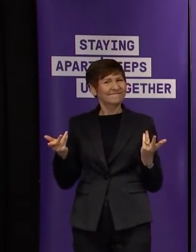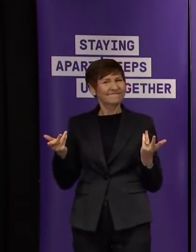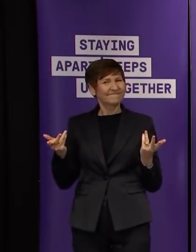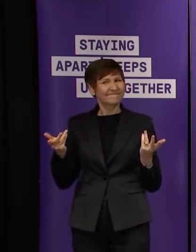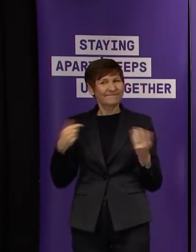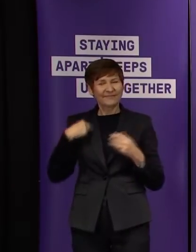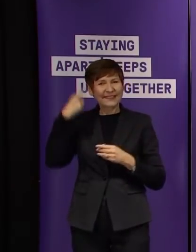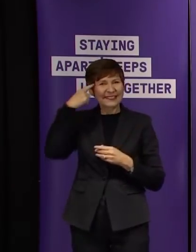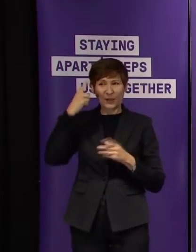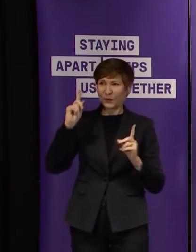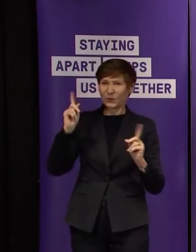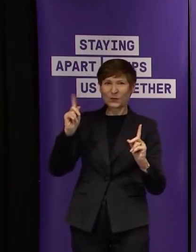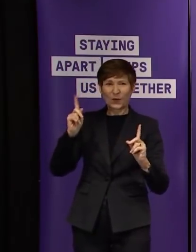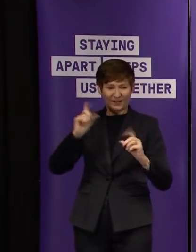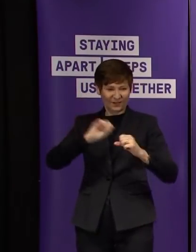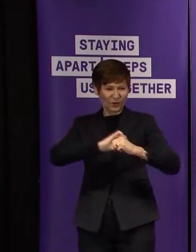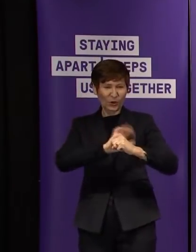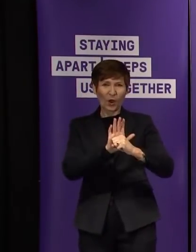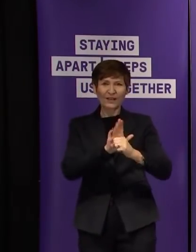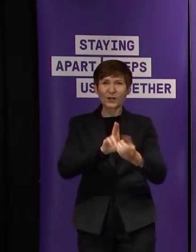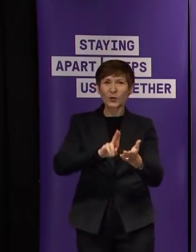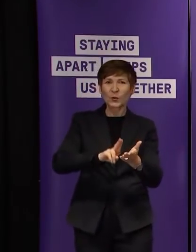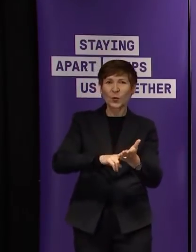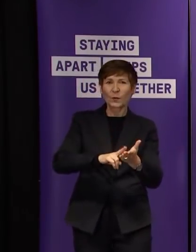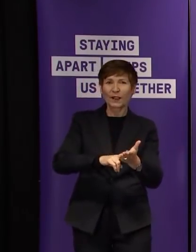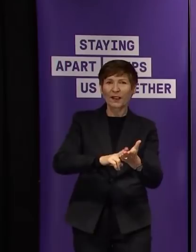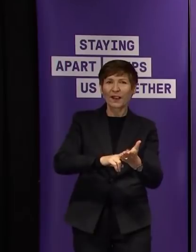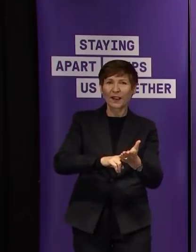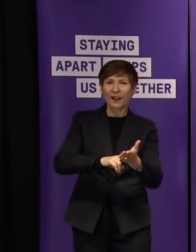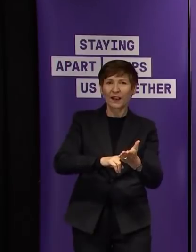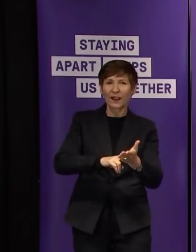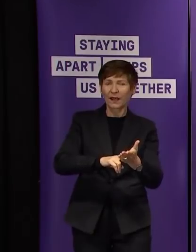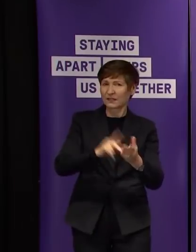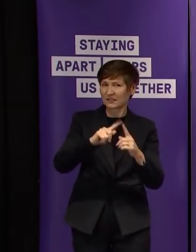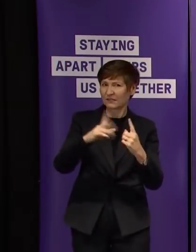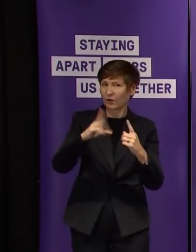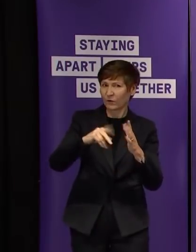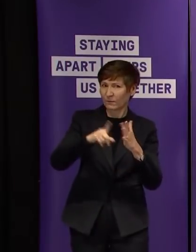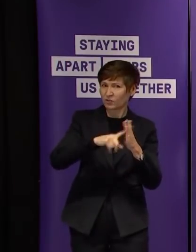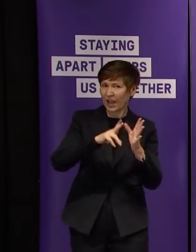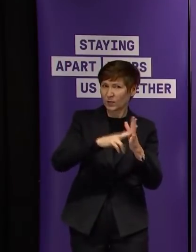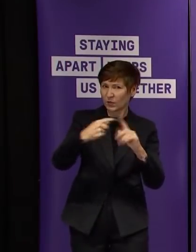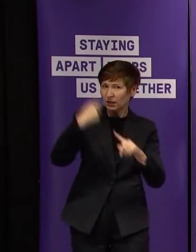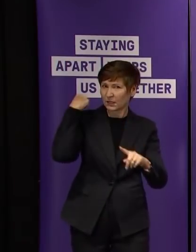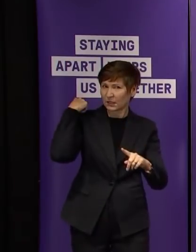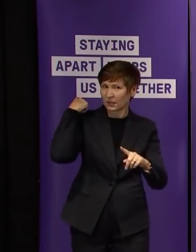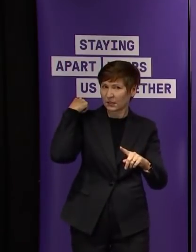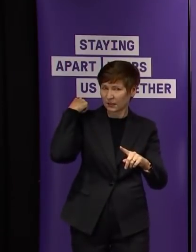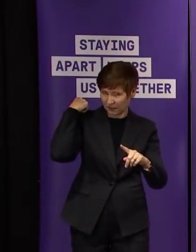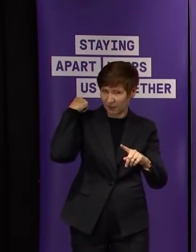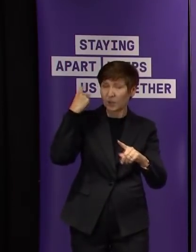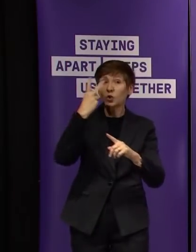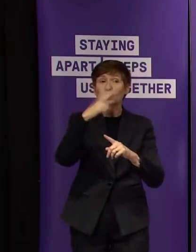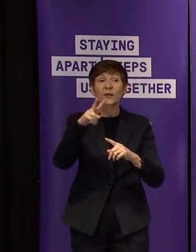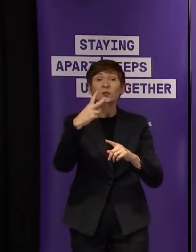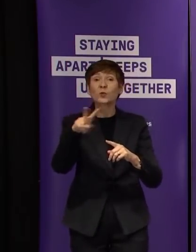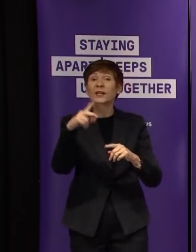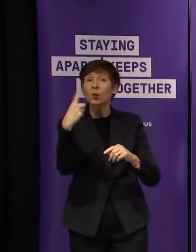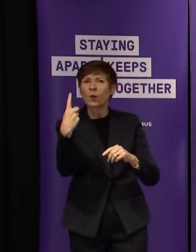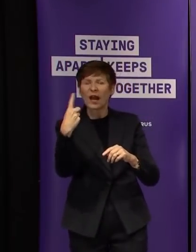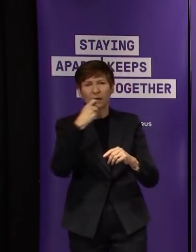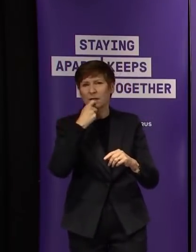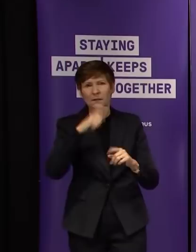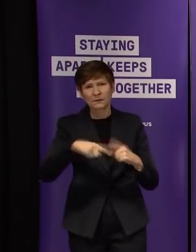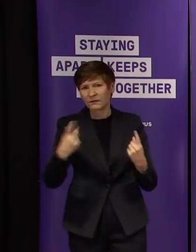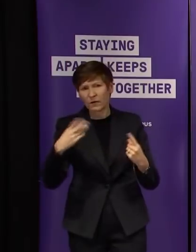I want us to find that normal. And so 2021 looks very, very different, than 2020. It's not